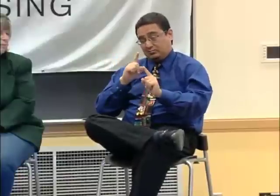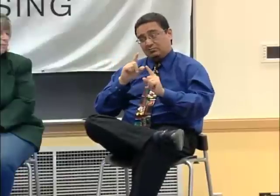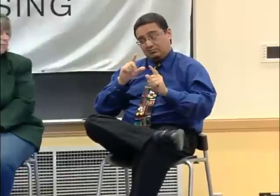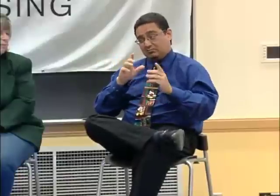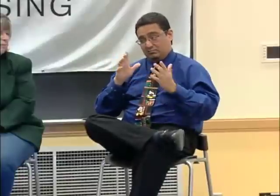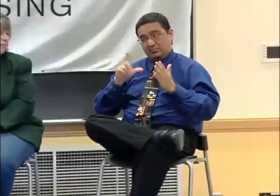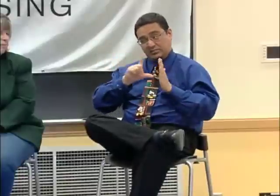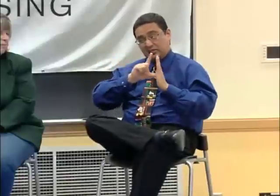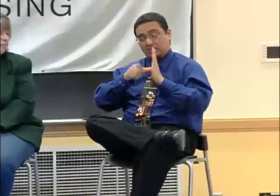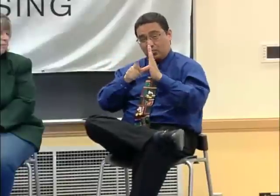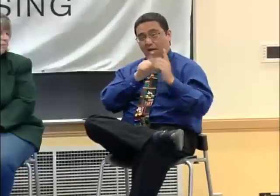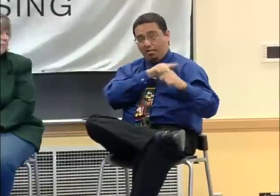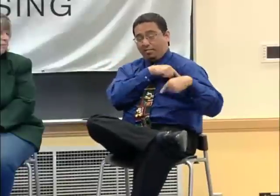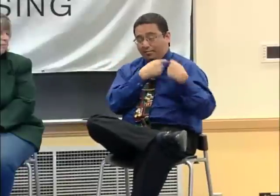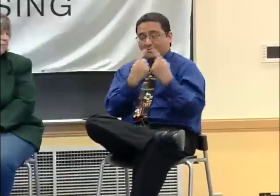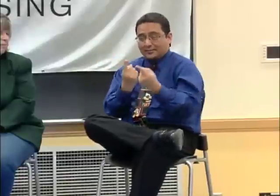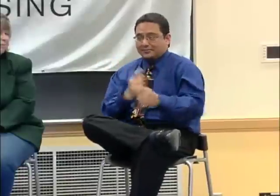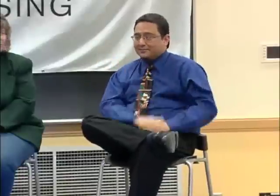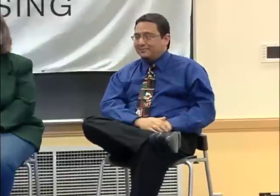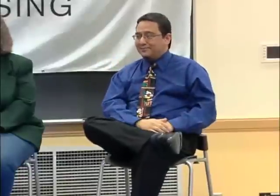view that has happened